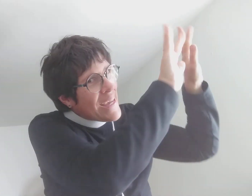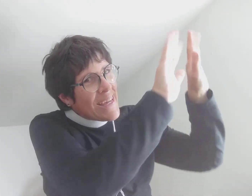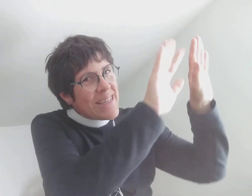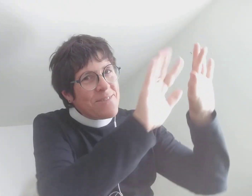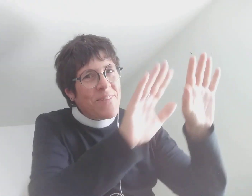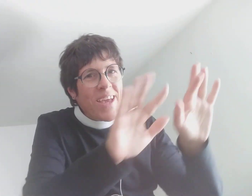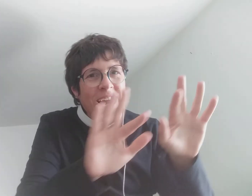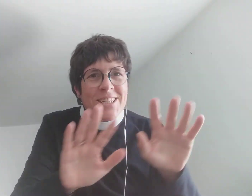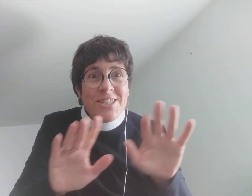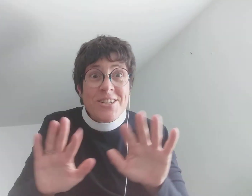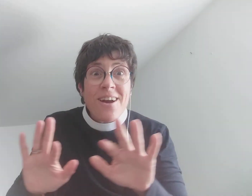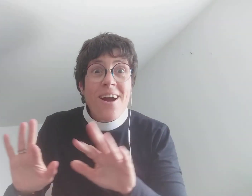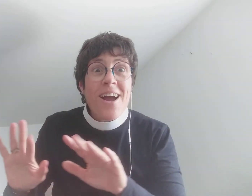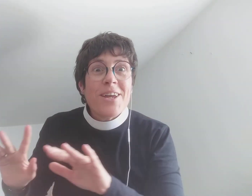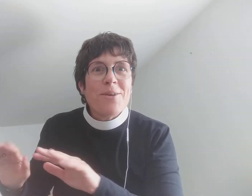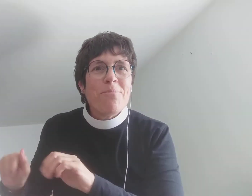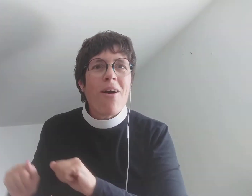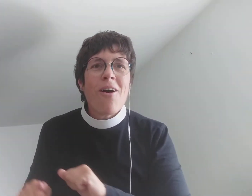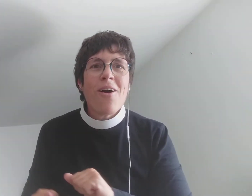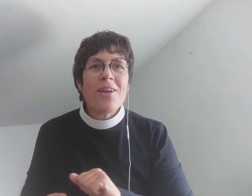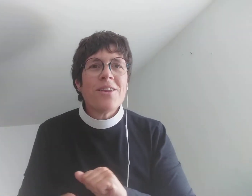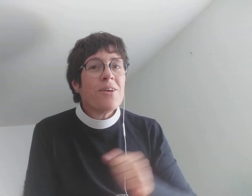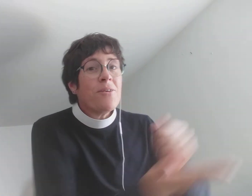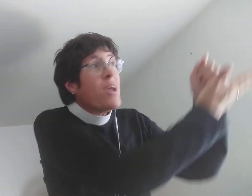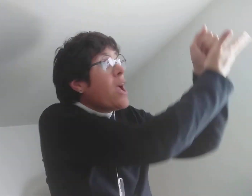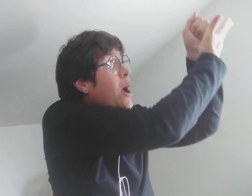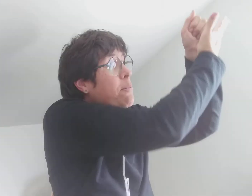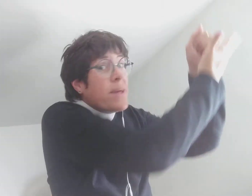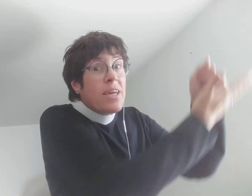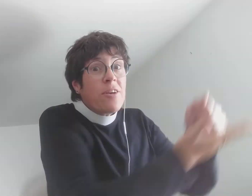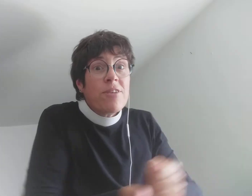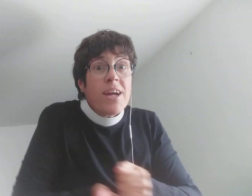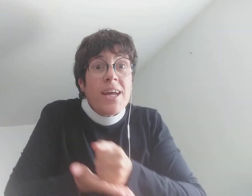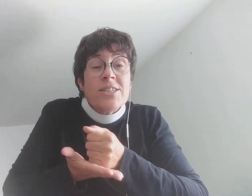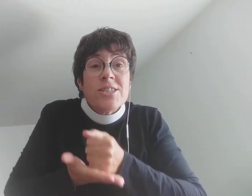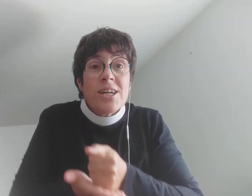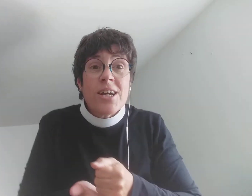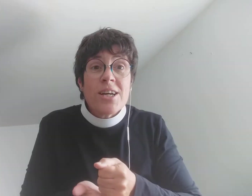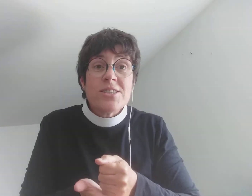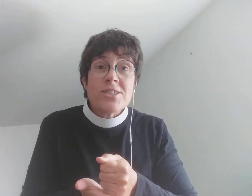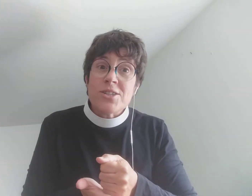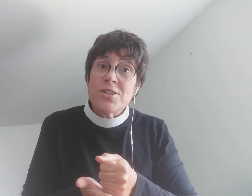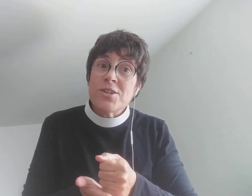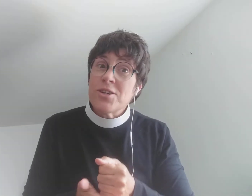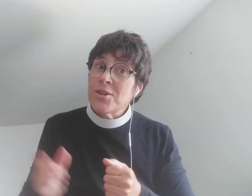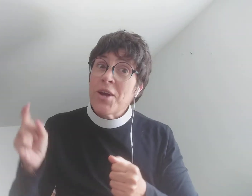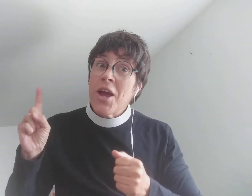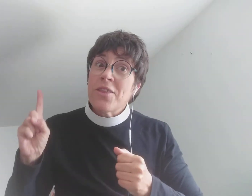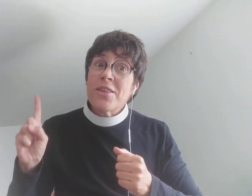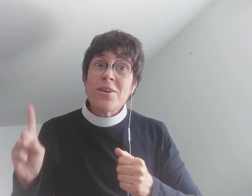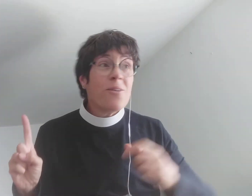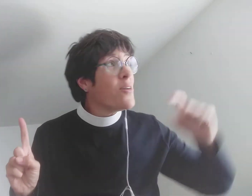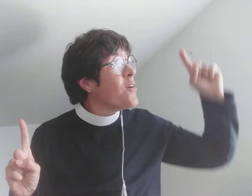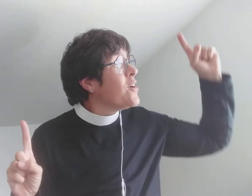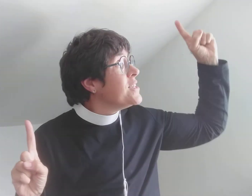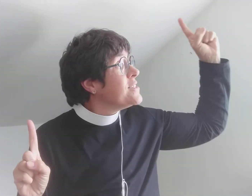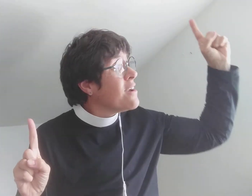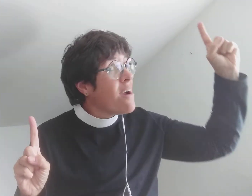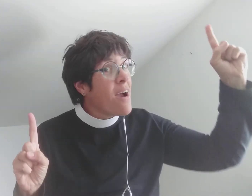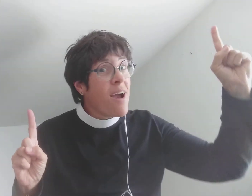his face shine upon you and be gracious to you. The Lord